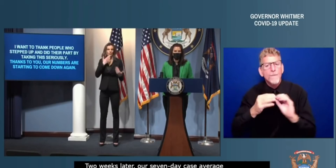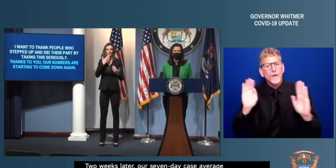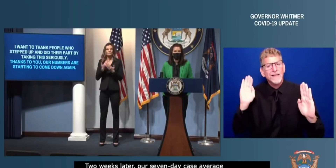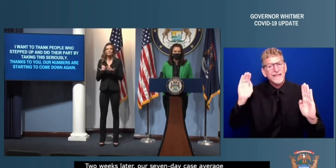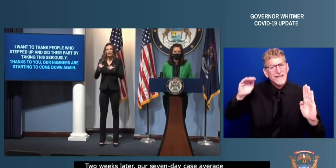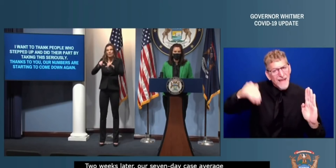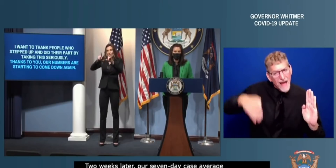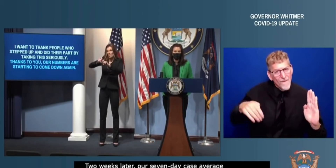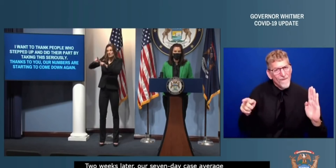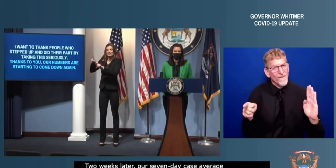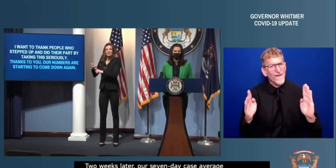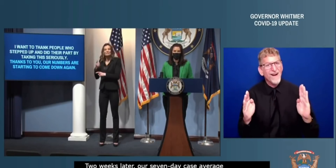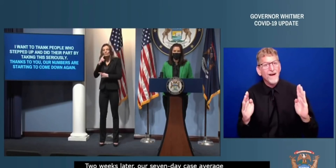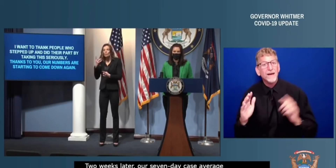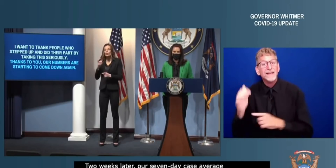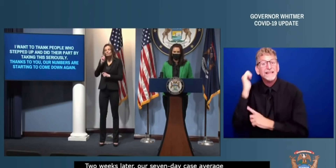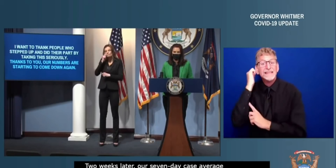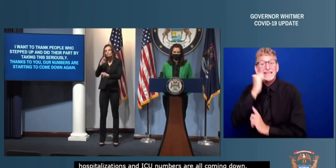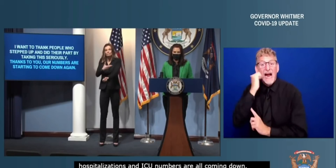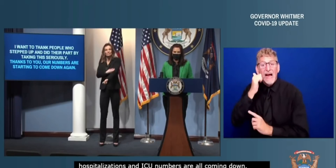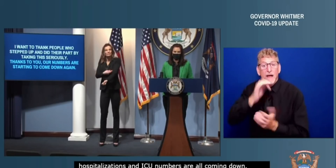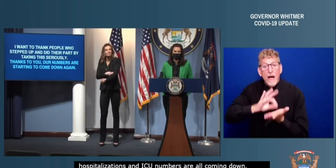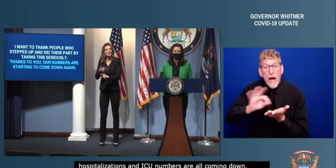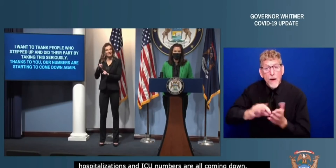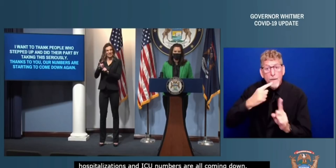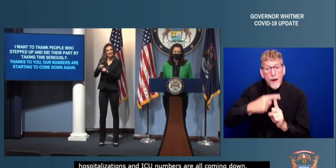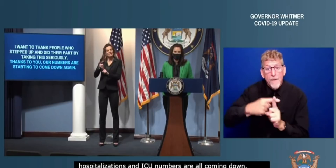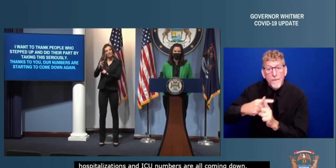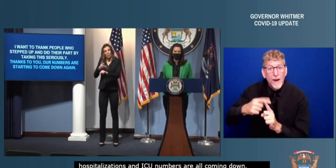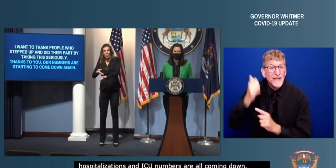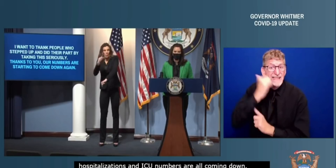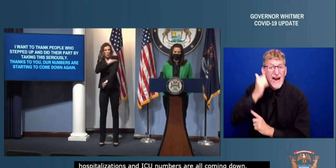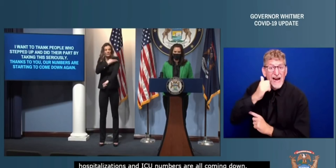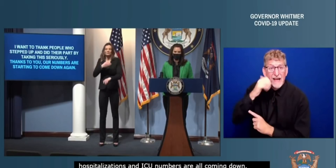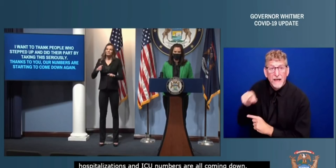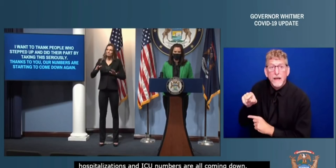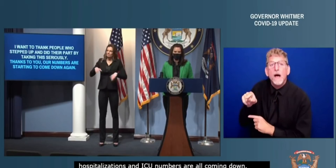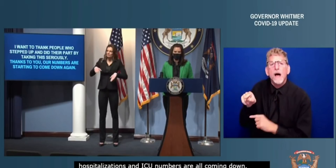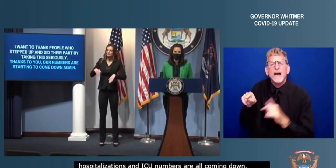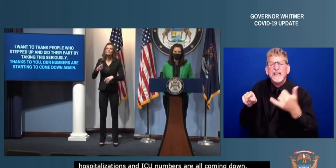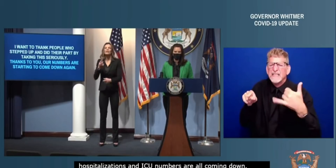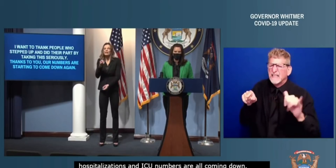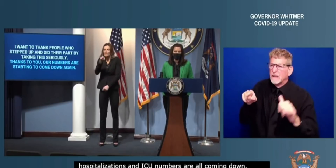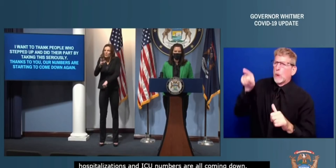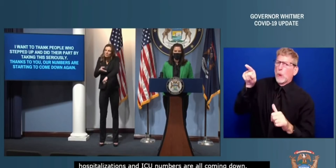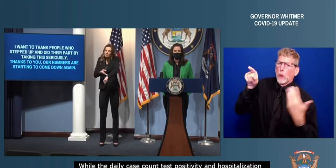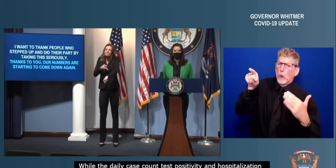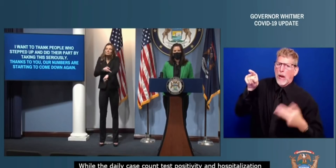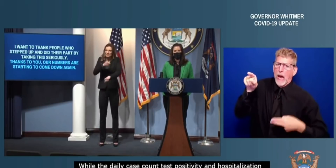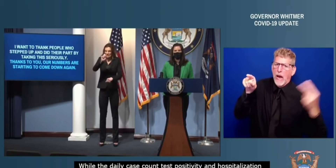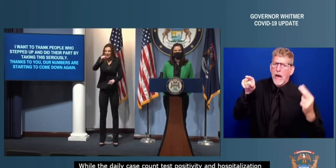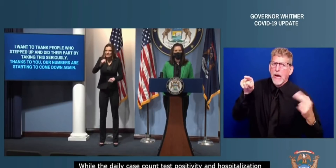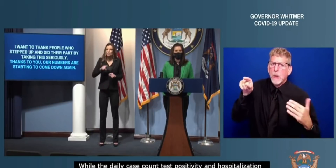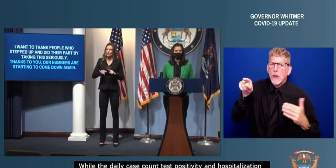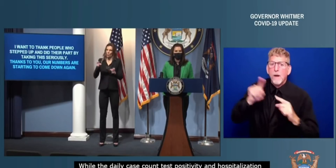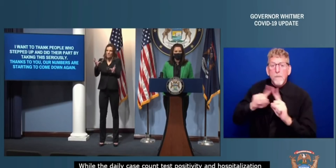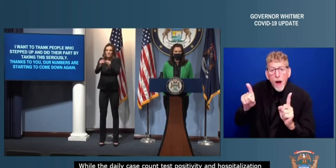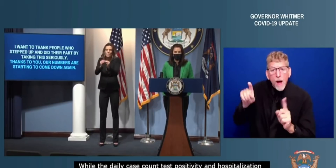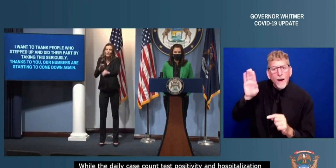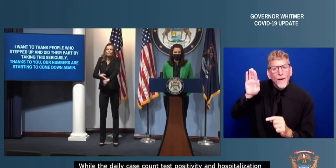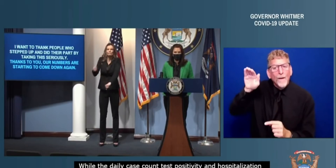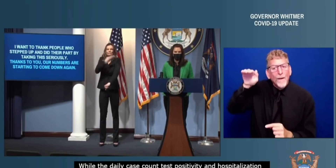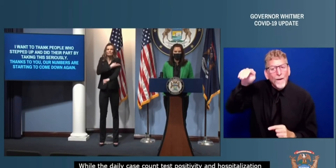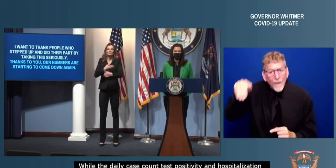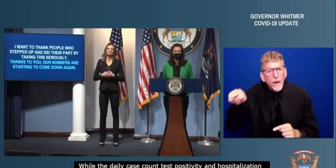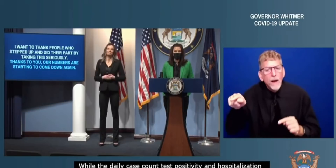positivity, and hospitalization numbers are still not where we want them to be, we're headed in the right direction. A week ago, I told you I would never